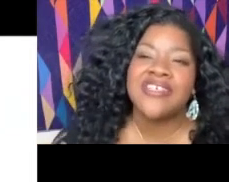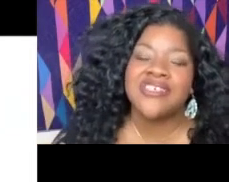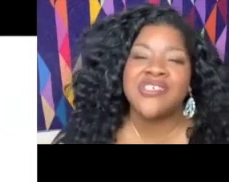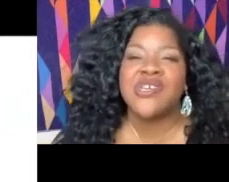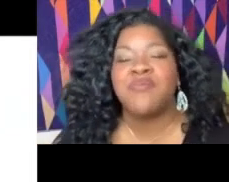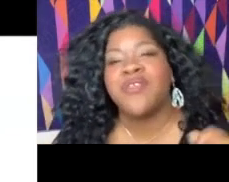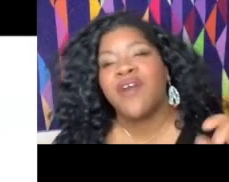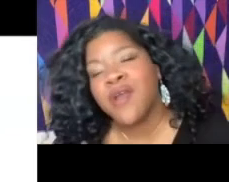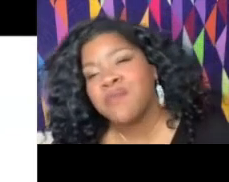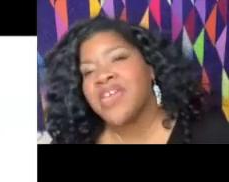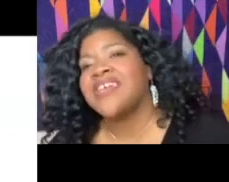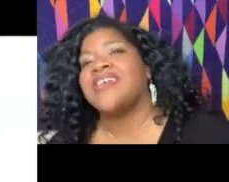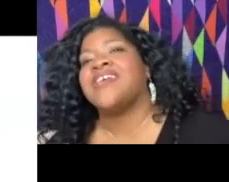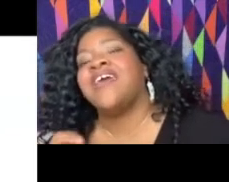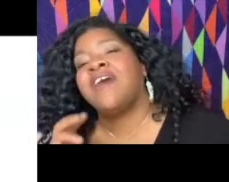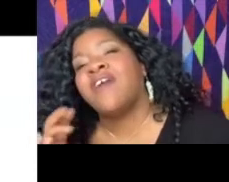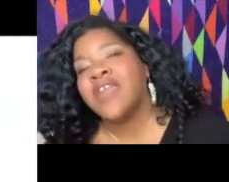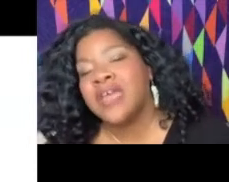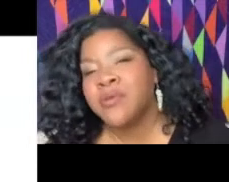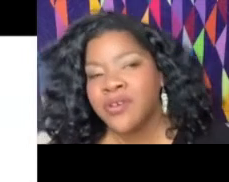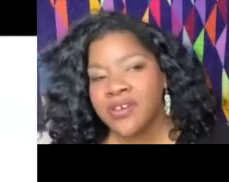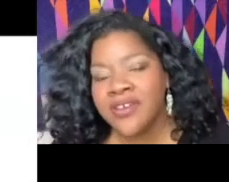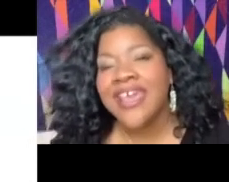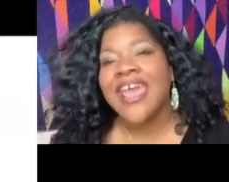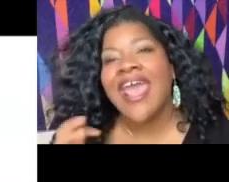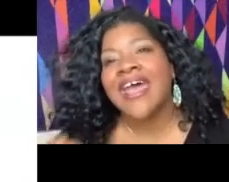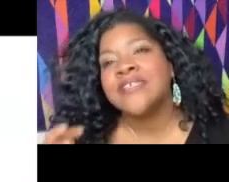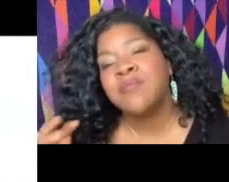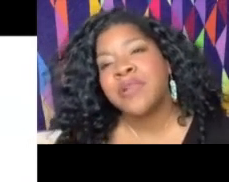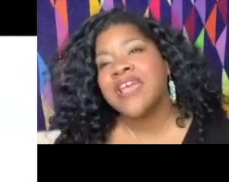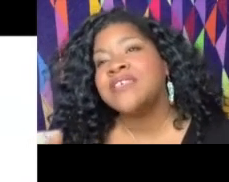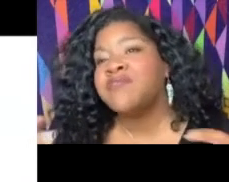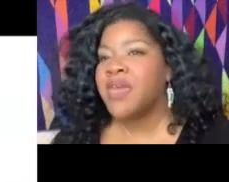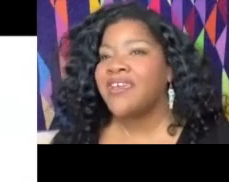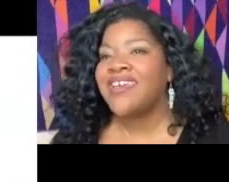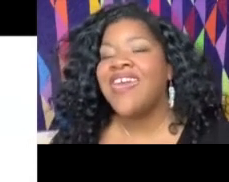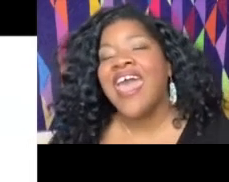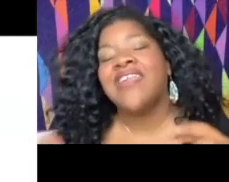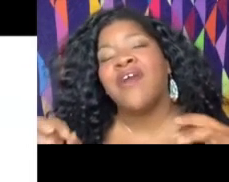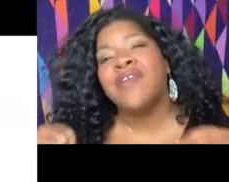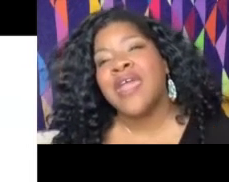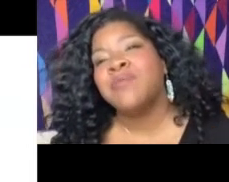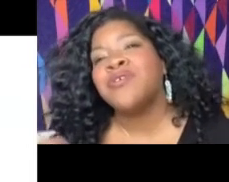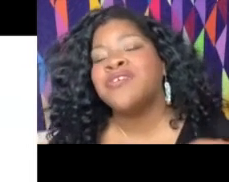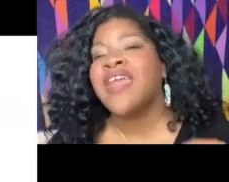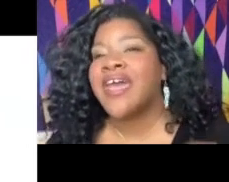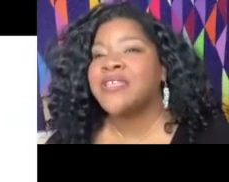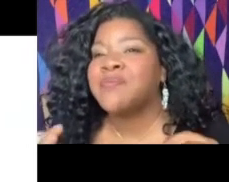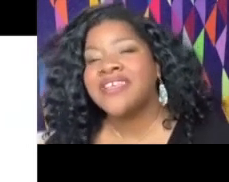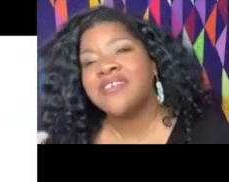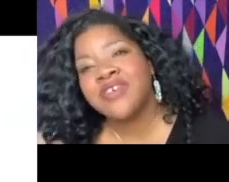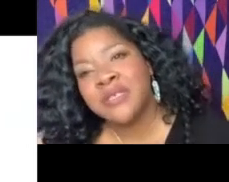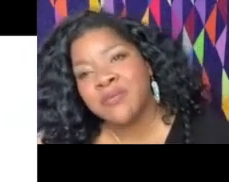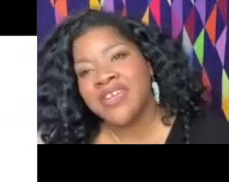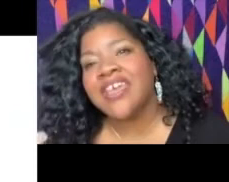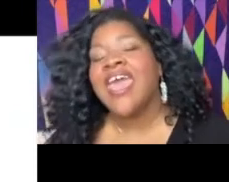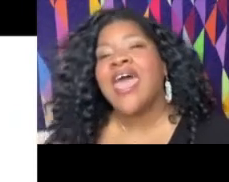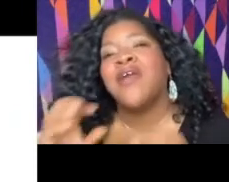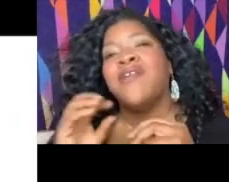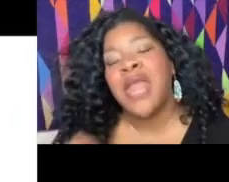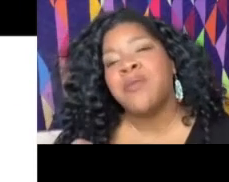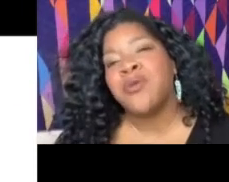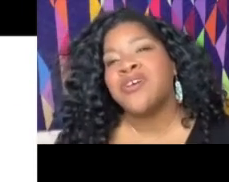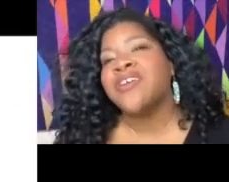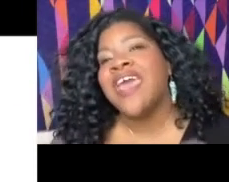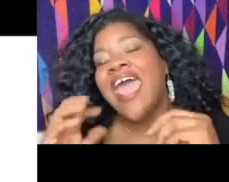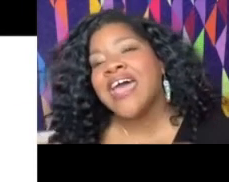a relationship with art making and our neighborhood as a place of making, and our neighborhood as a place of exhibiting, and